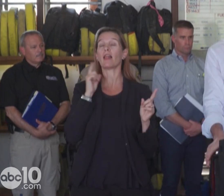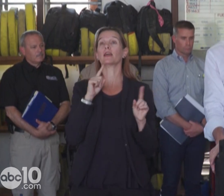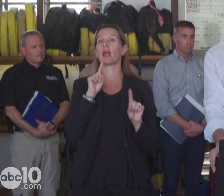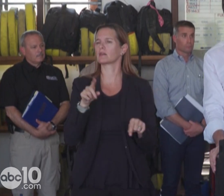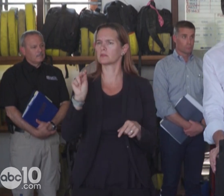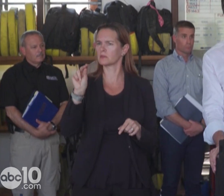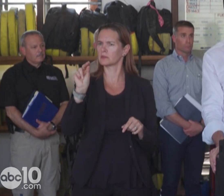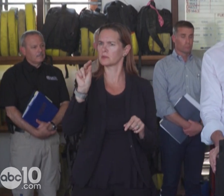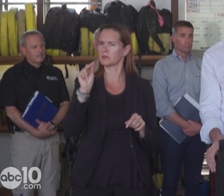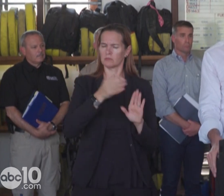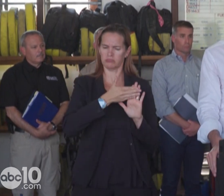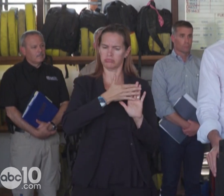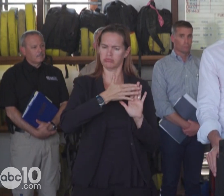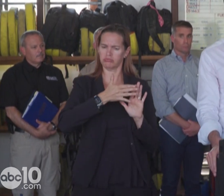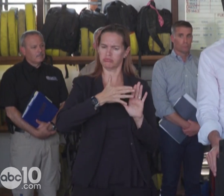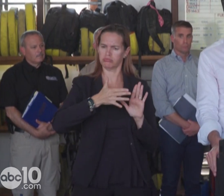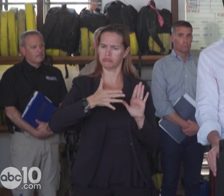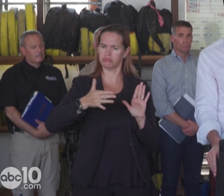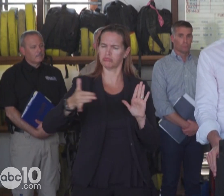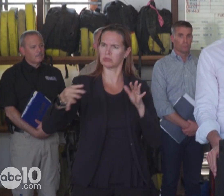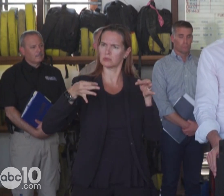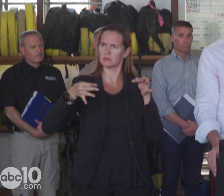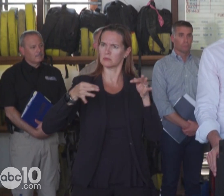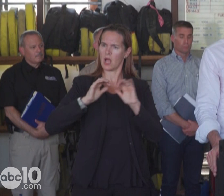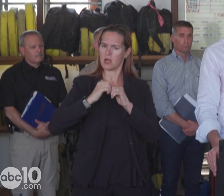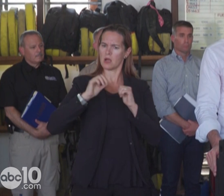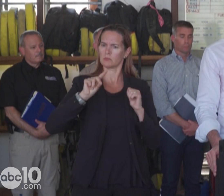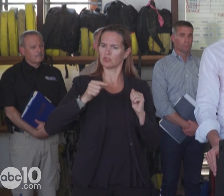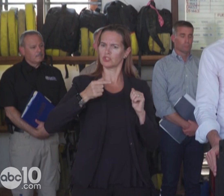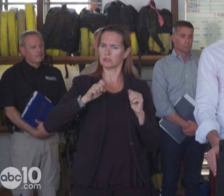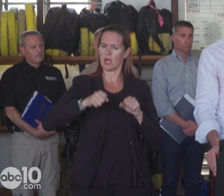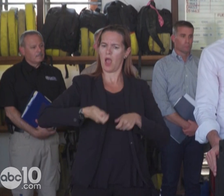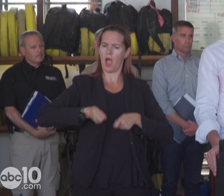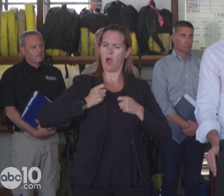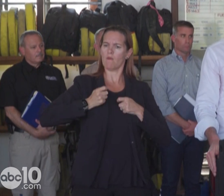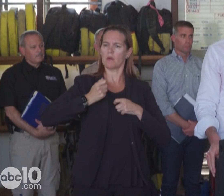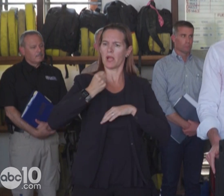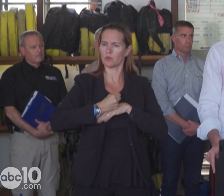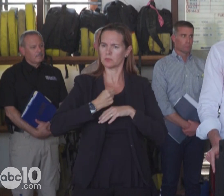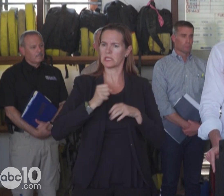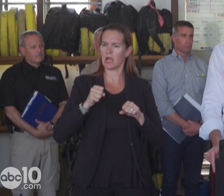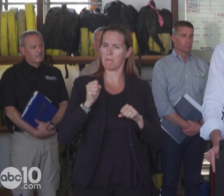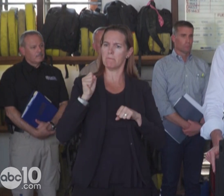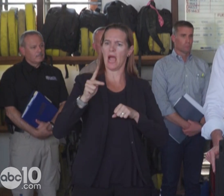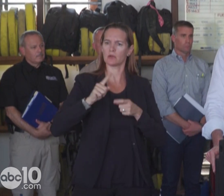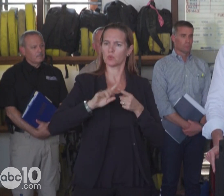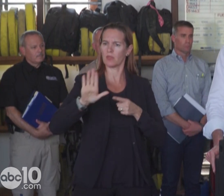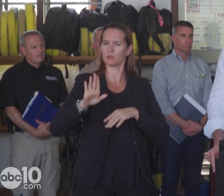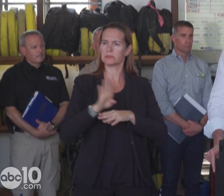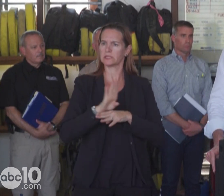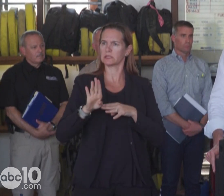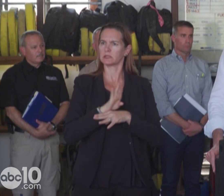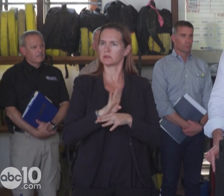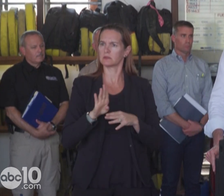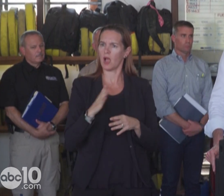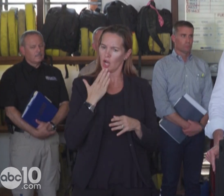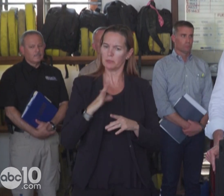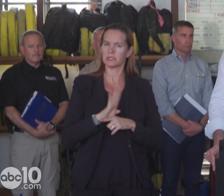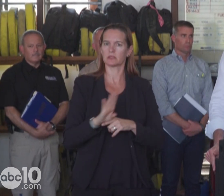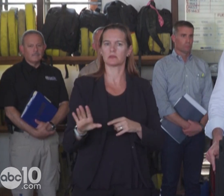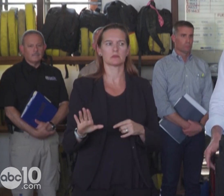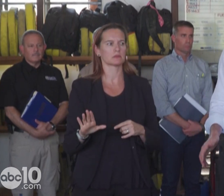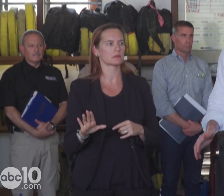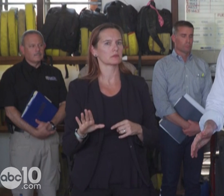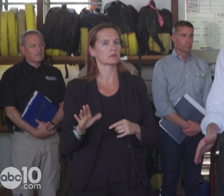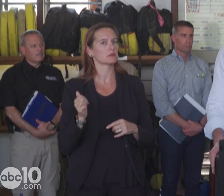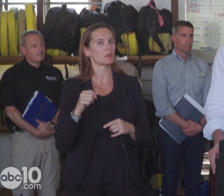framework and a direct pathway for them to get back to solvency and get back into the business of being a good business.